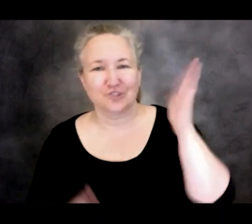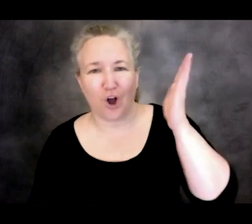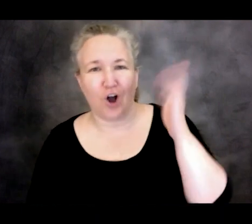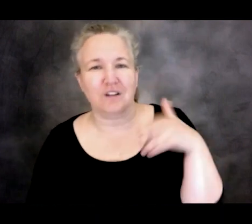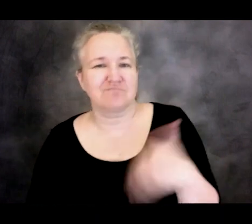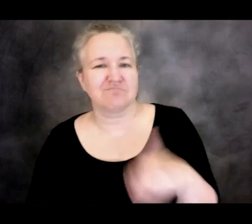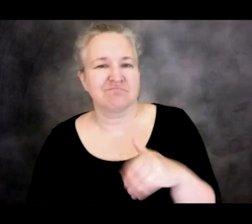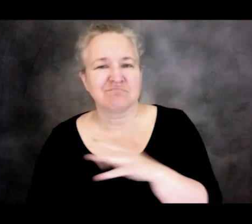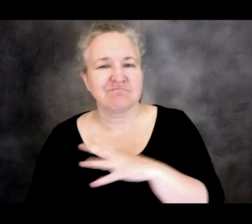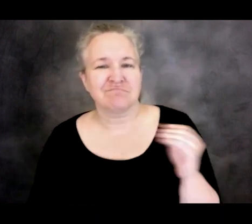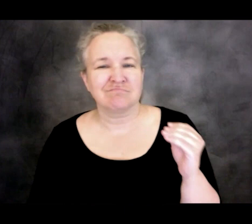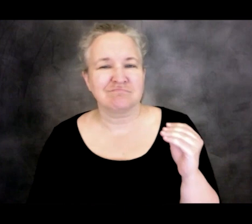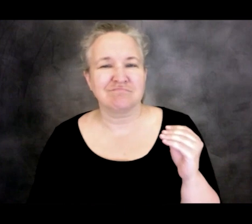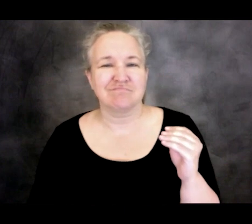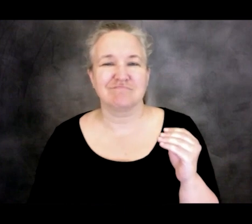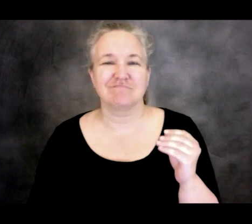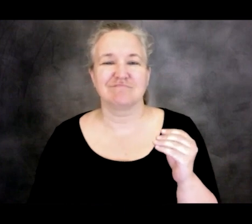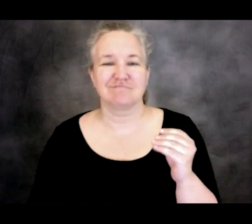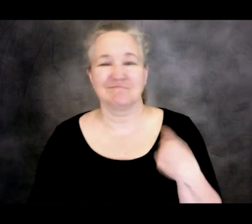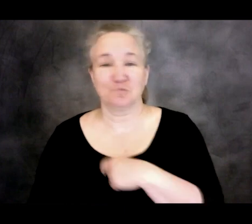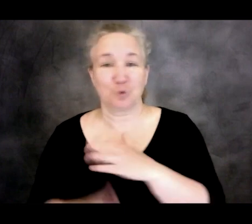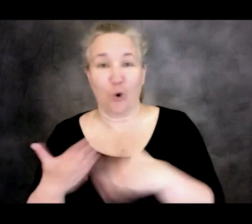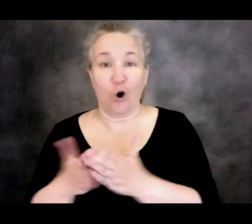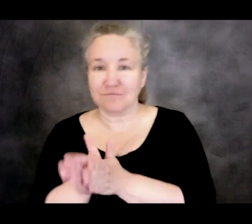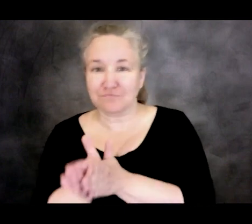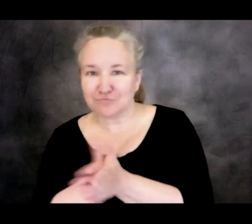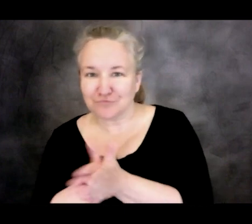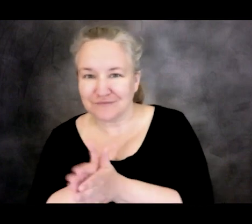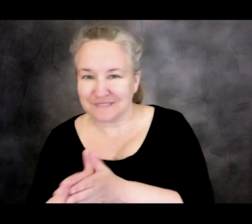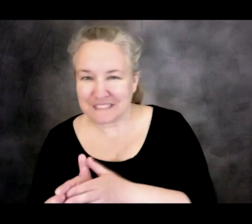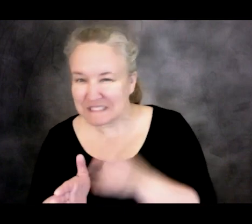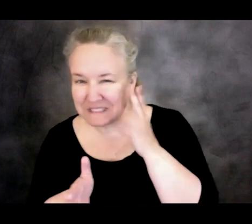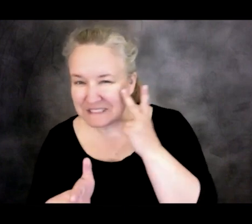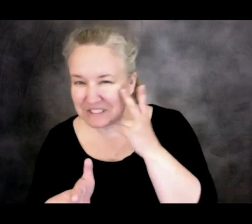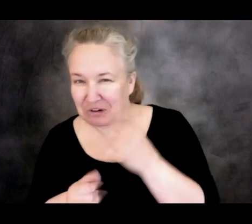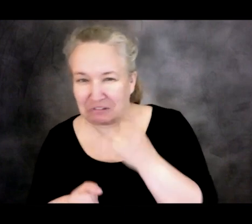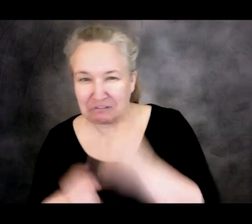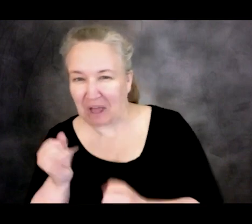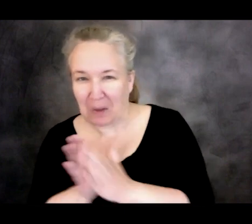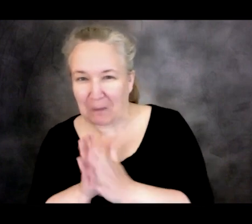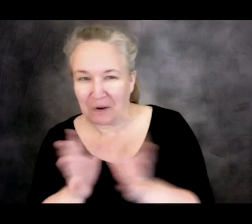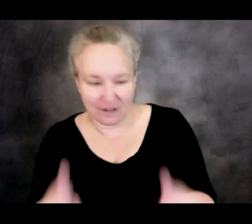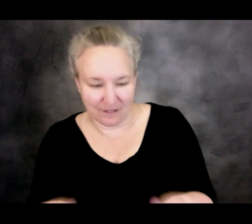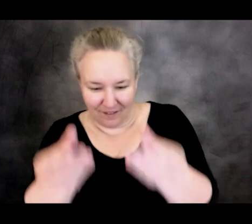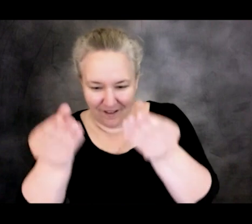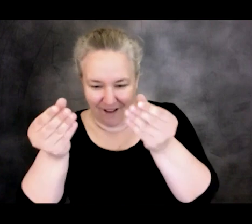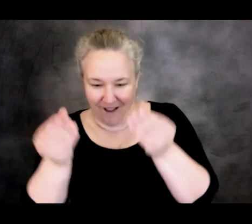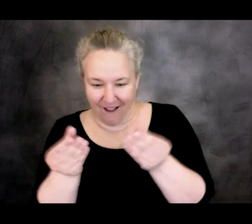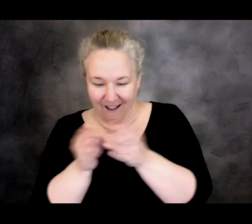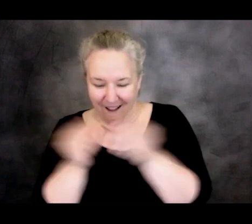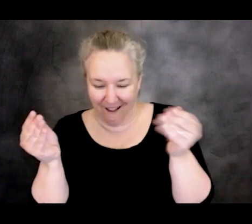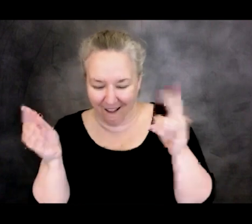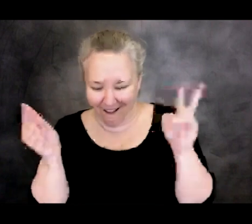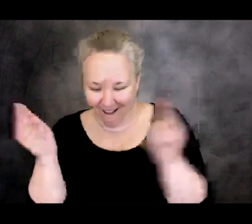and we are all eager to see the book in our hands. And again,